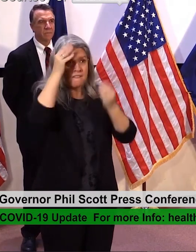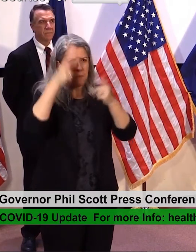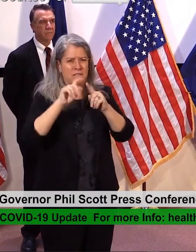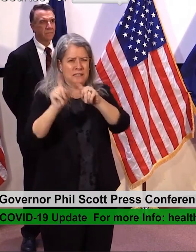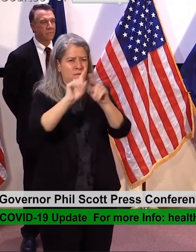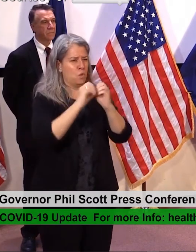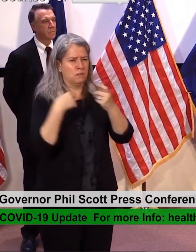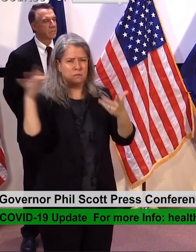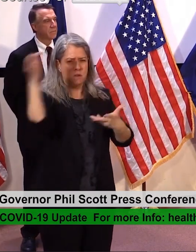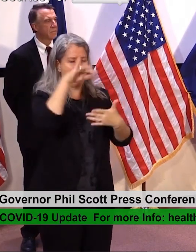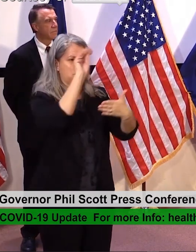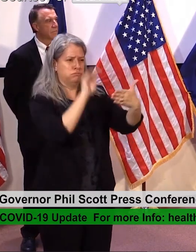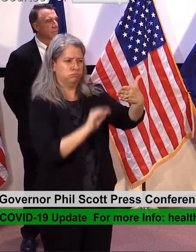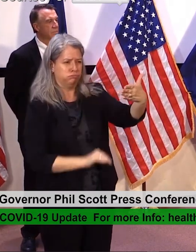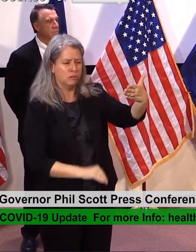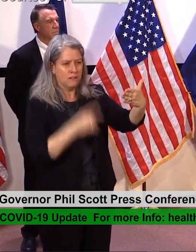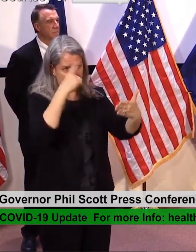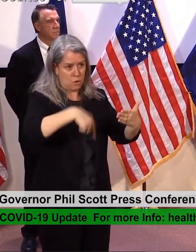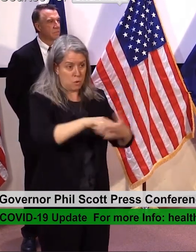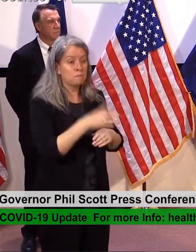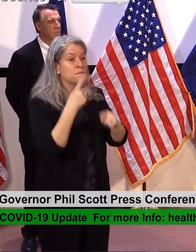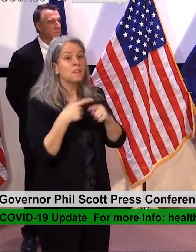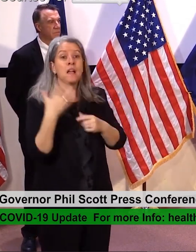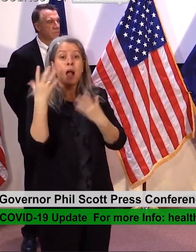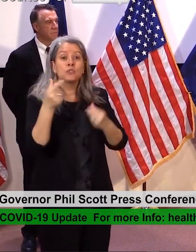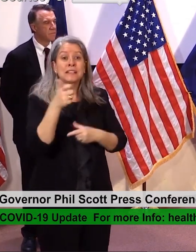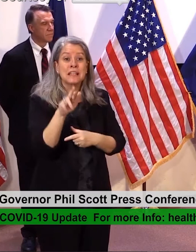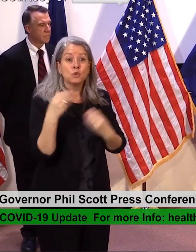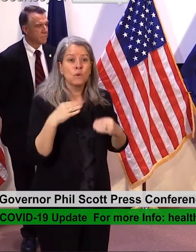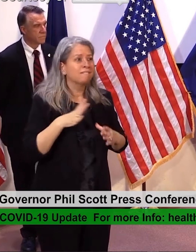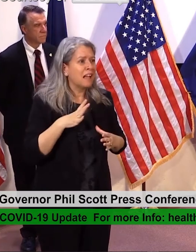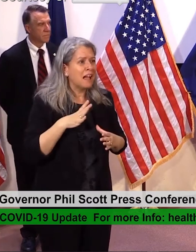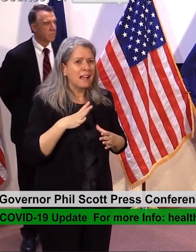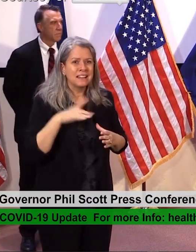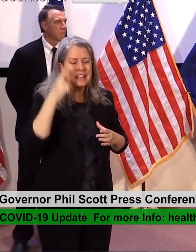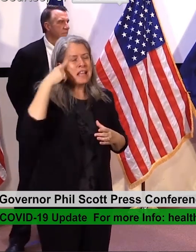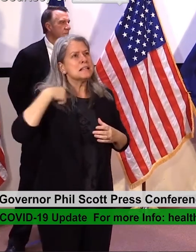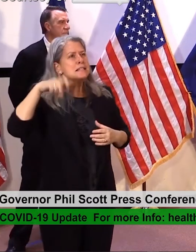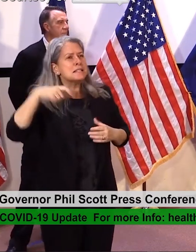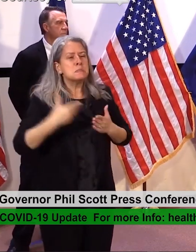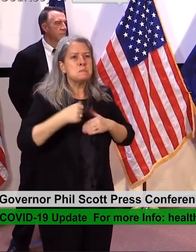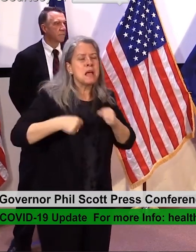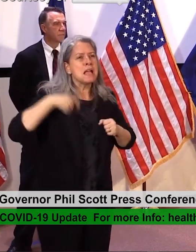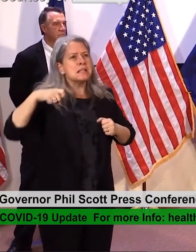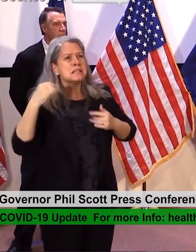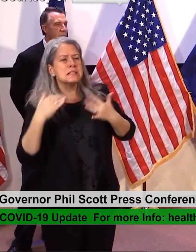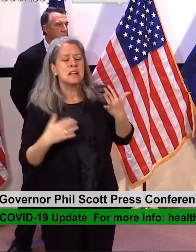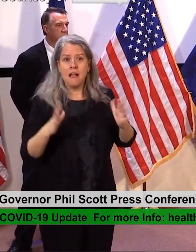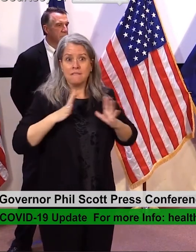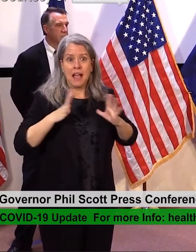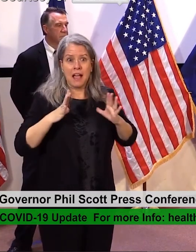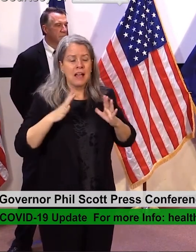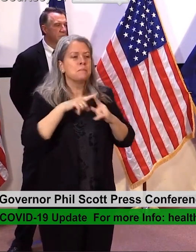if you are interested in supporting our local outdoor gear stores, please do so, but do it online. We all love our gear shops, and we know that they're the